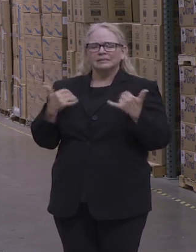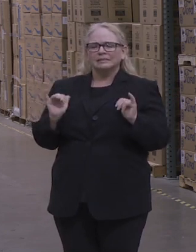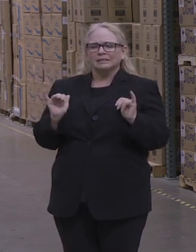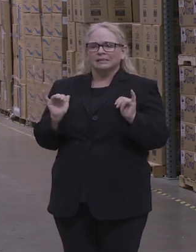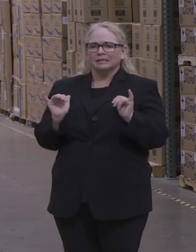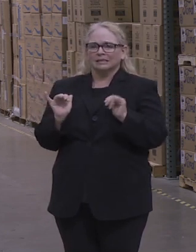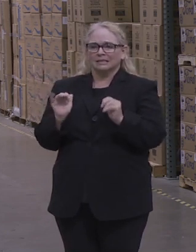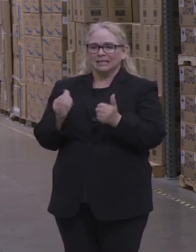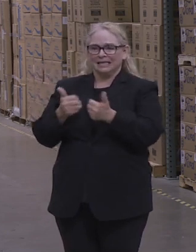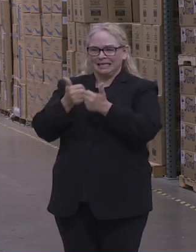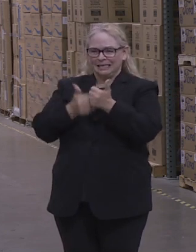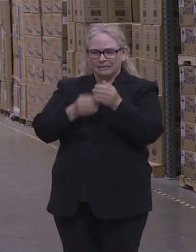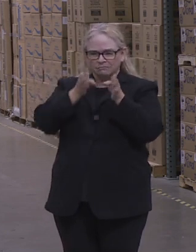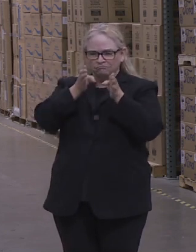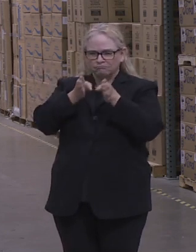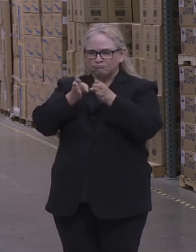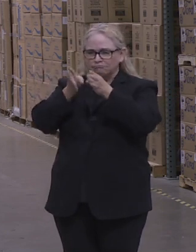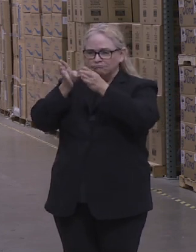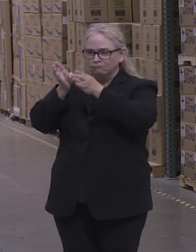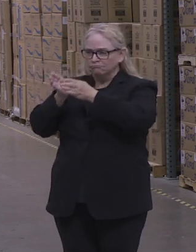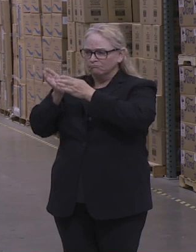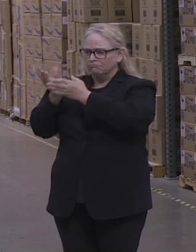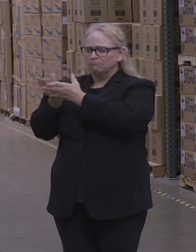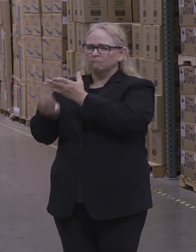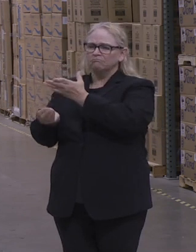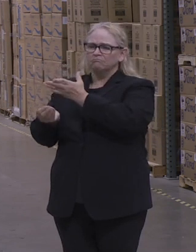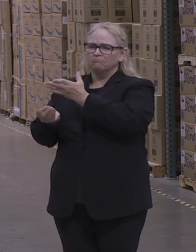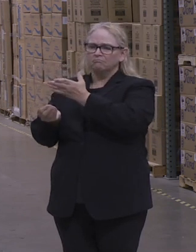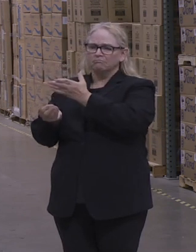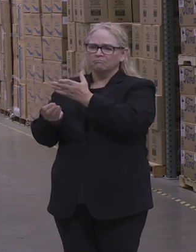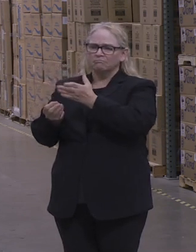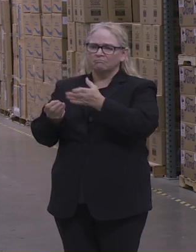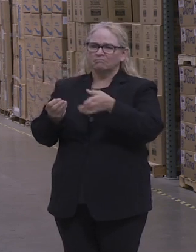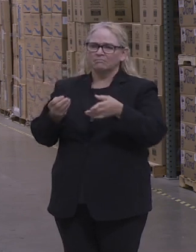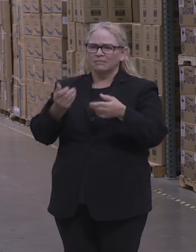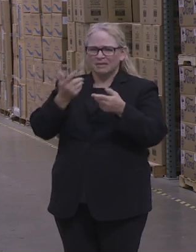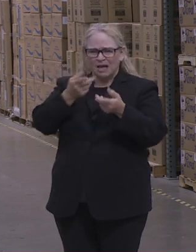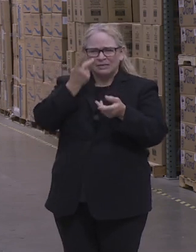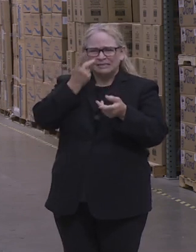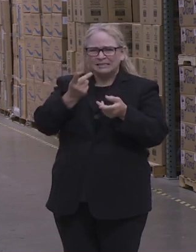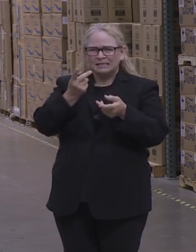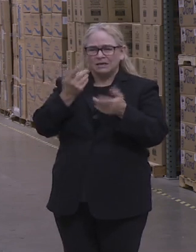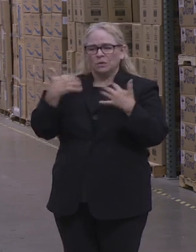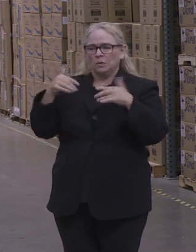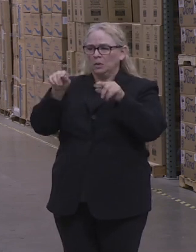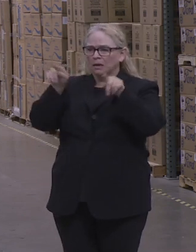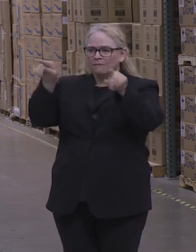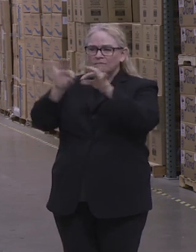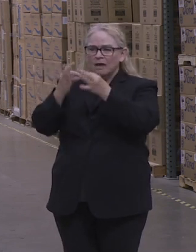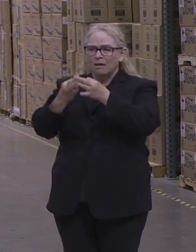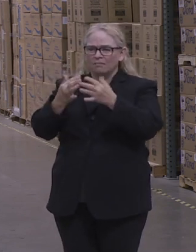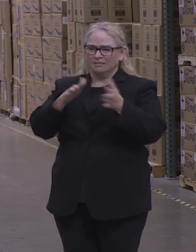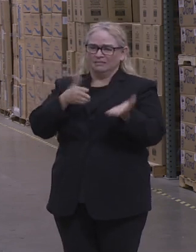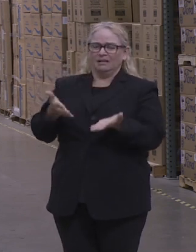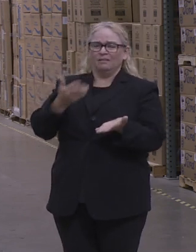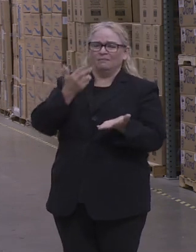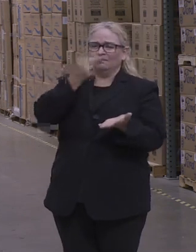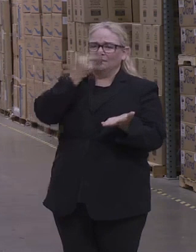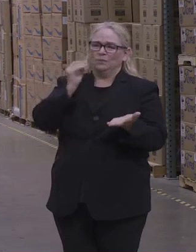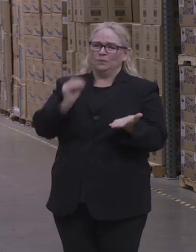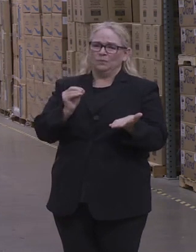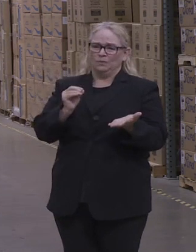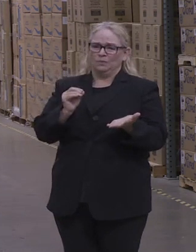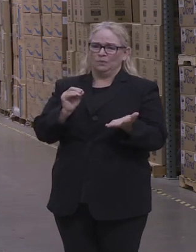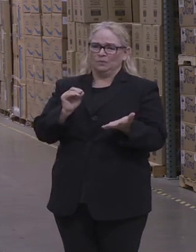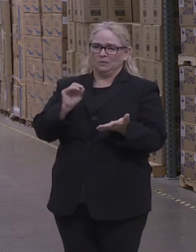individual loss, but in terms of trying to get a sense of the mortality rates here in the state of California, to look at those 7-day